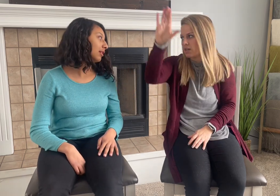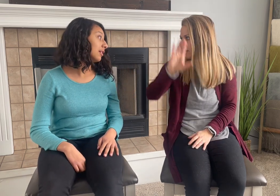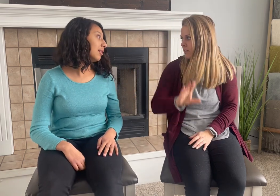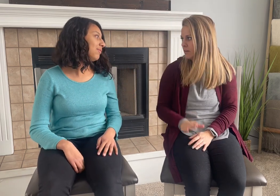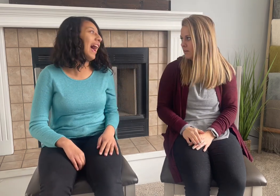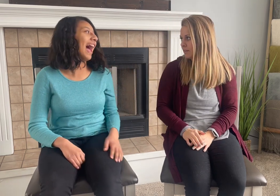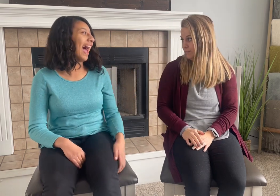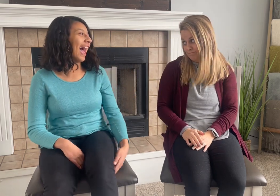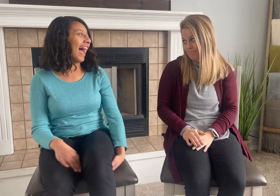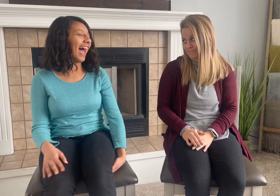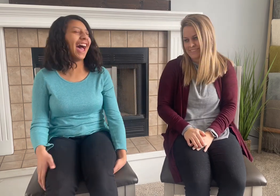sun.